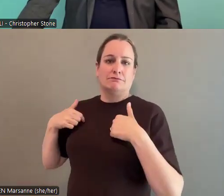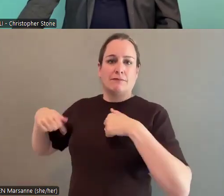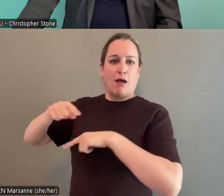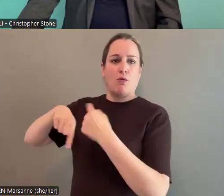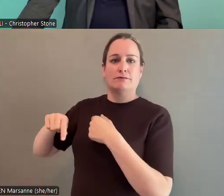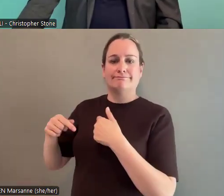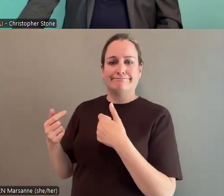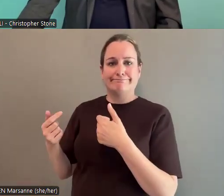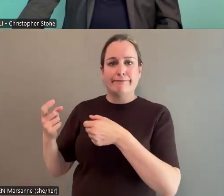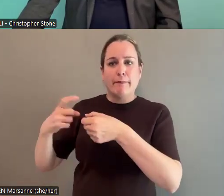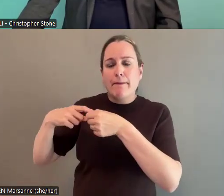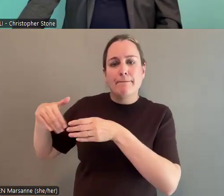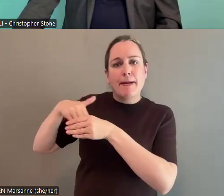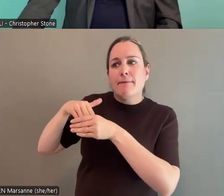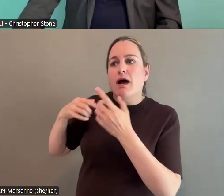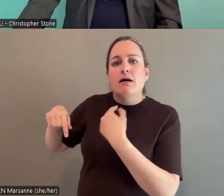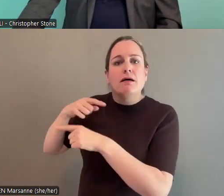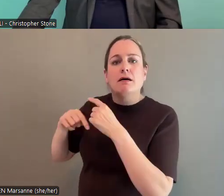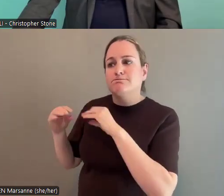and discuss if we have any questions.